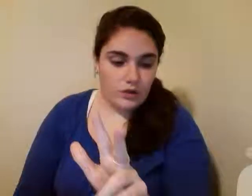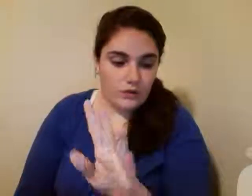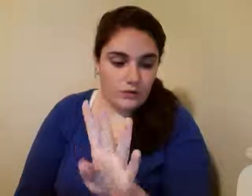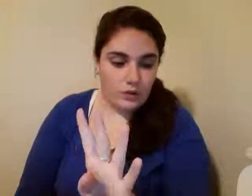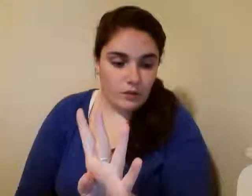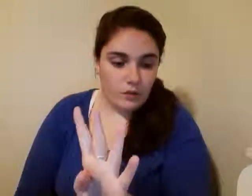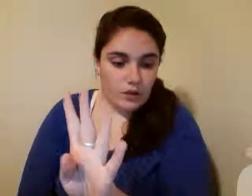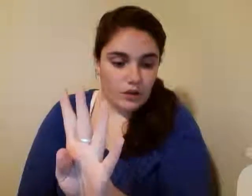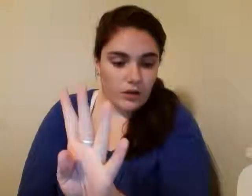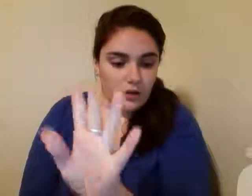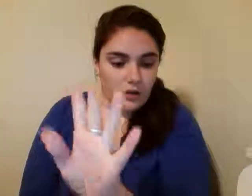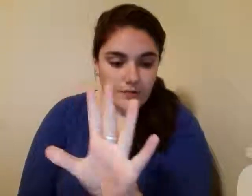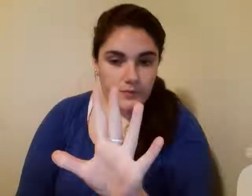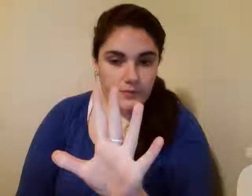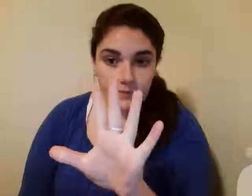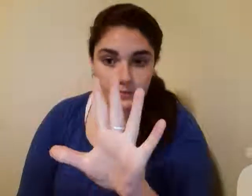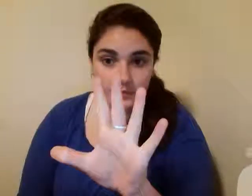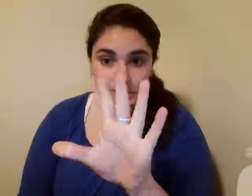4, 5, 6,